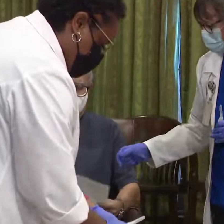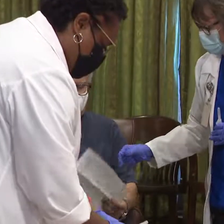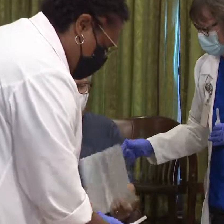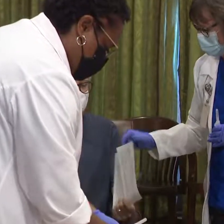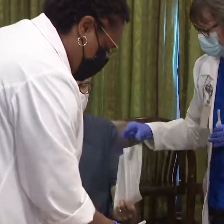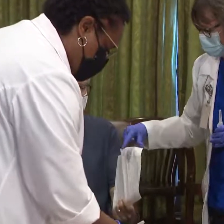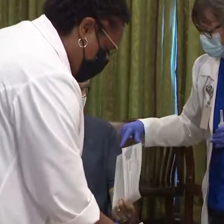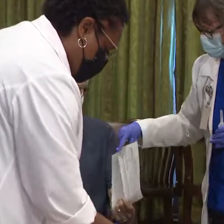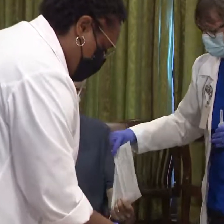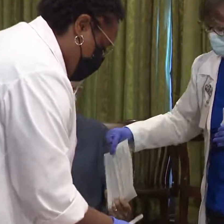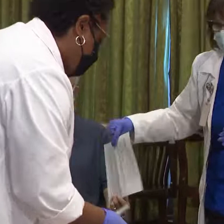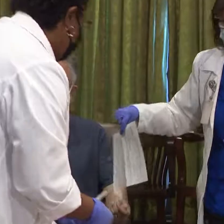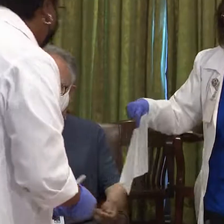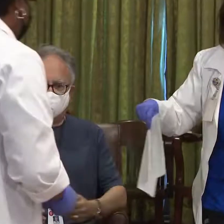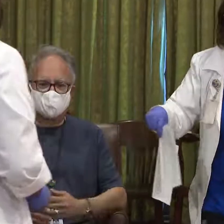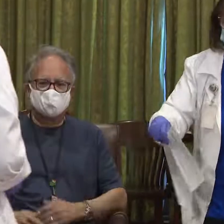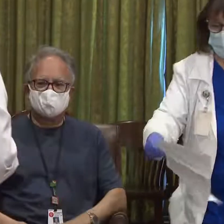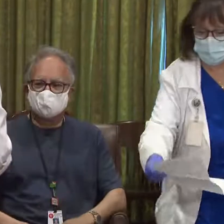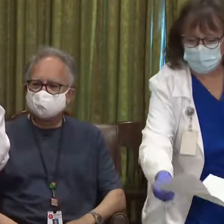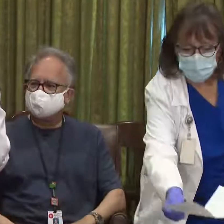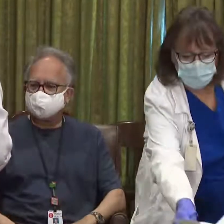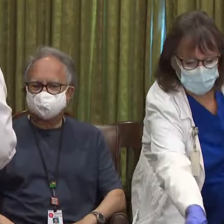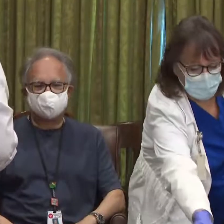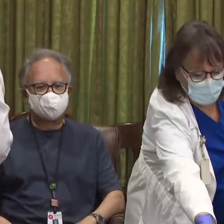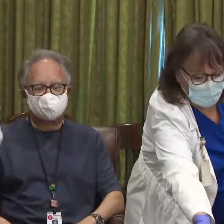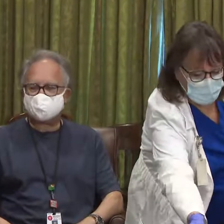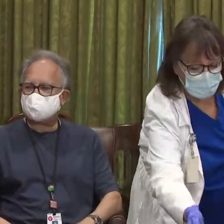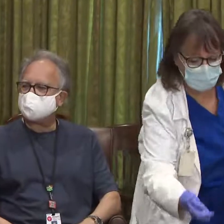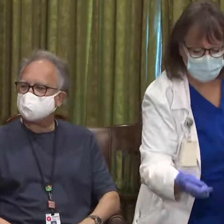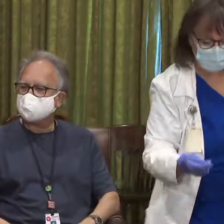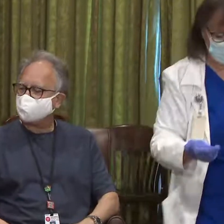Can you take that? There you go.